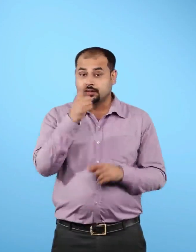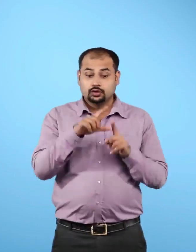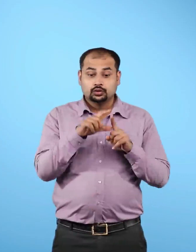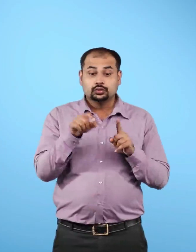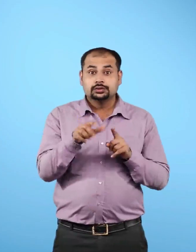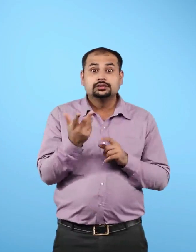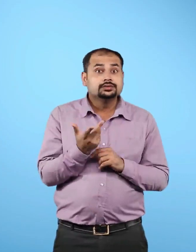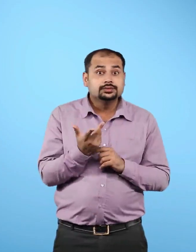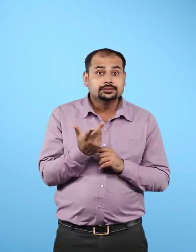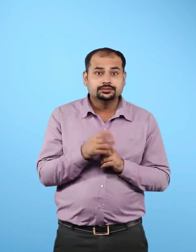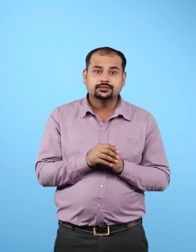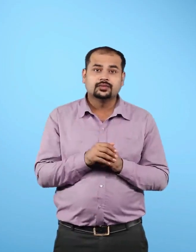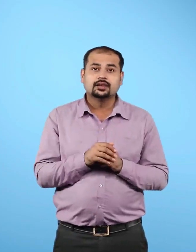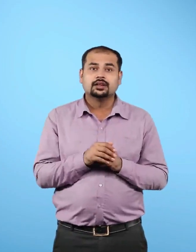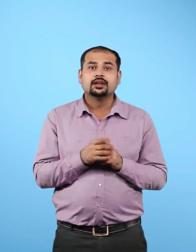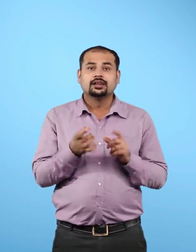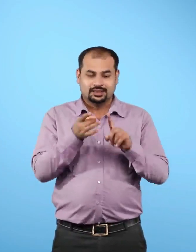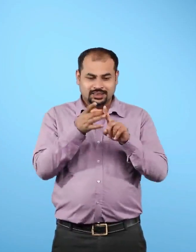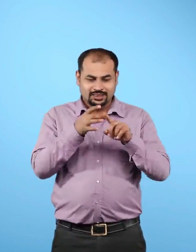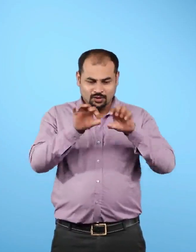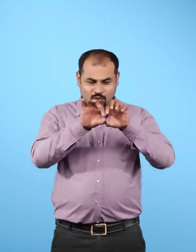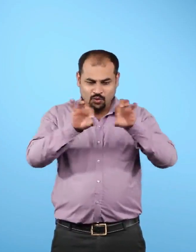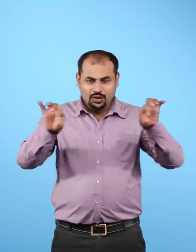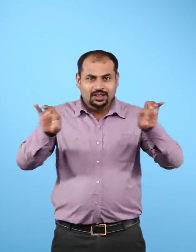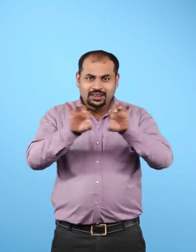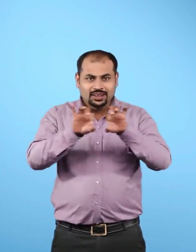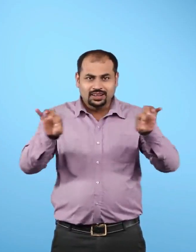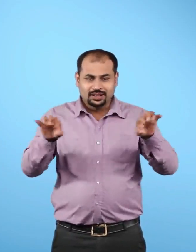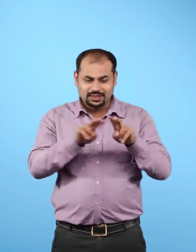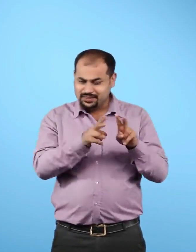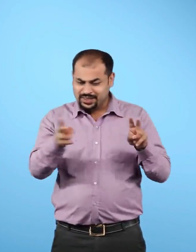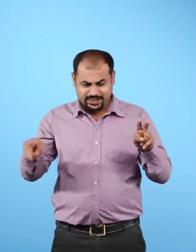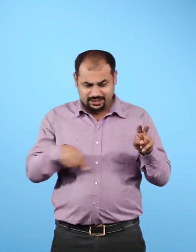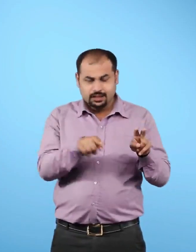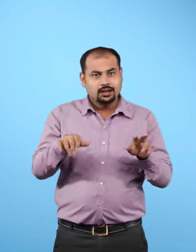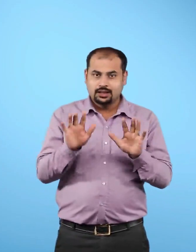First, color the rods as shown without measuring.